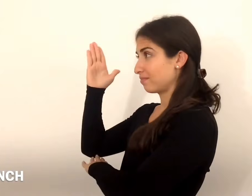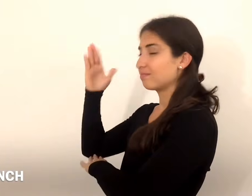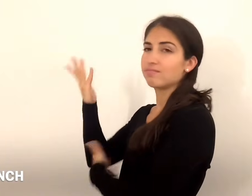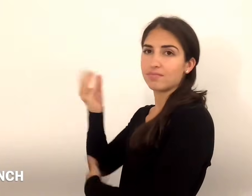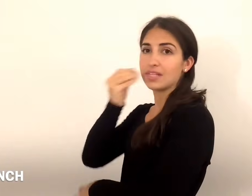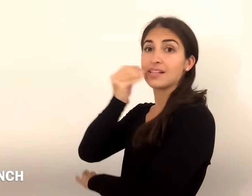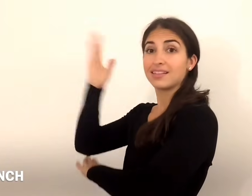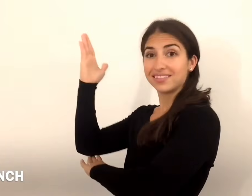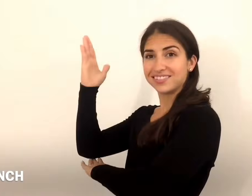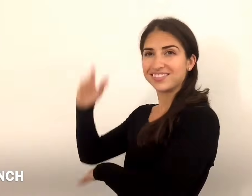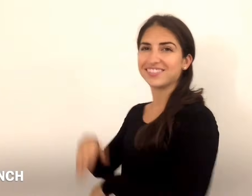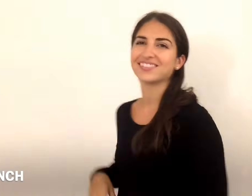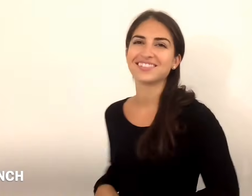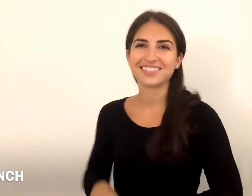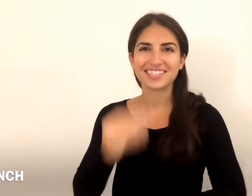lunch.